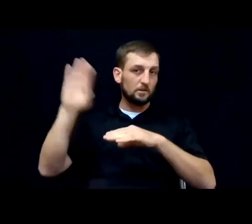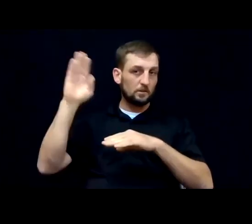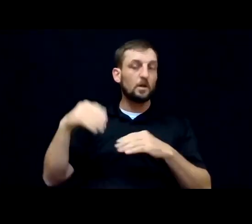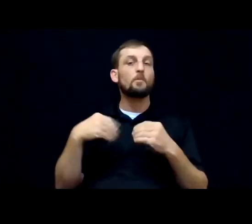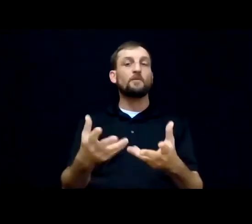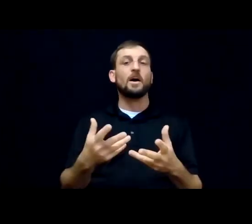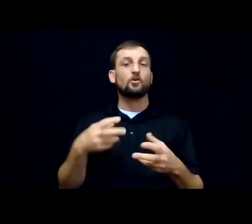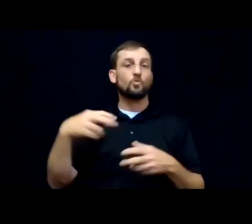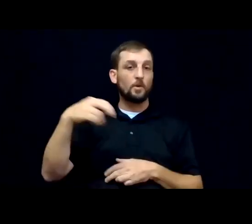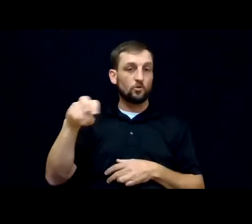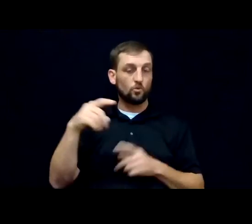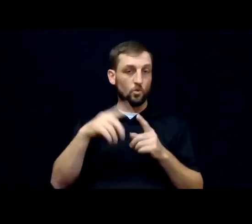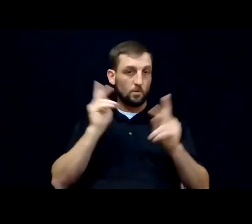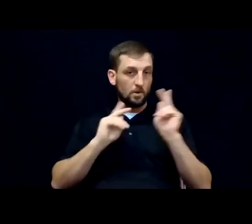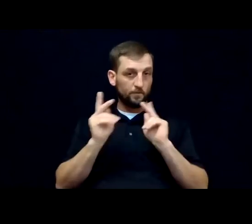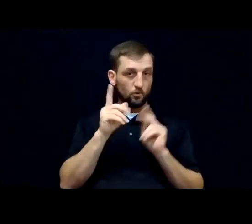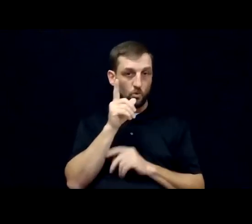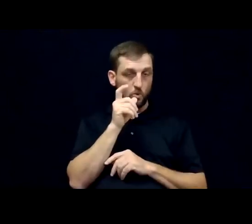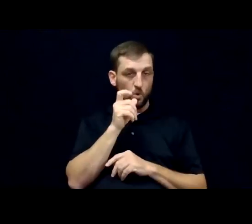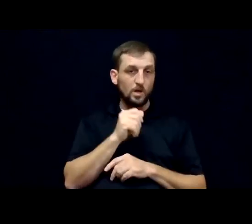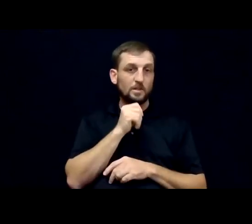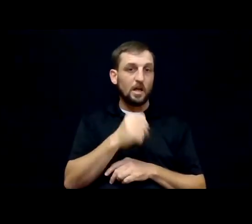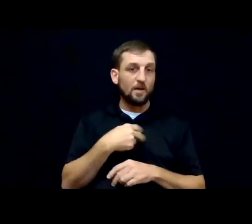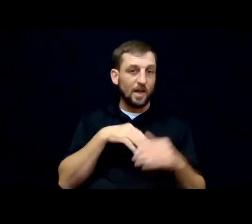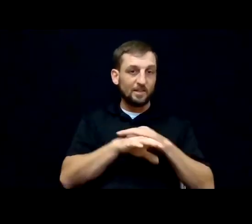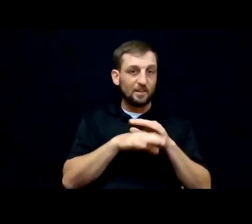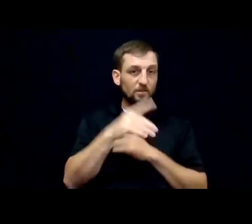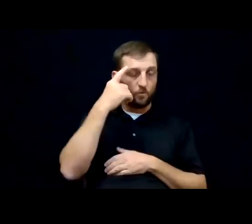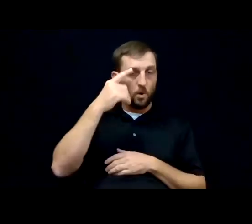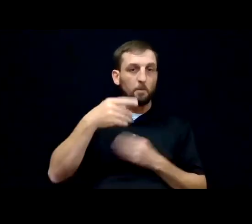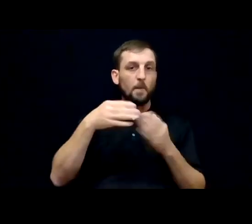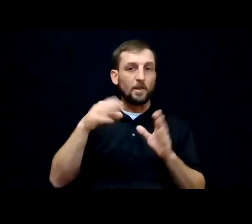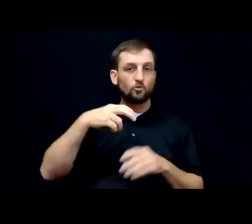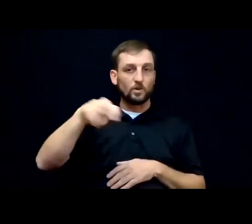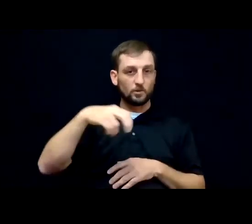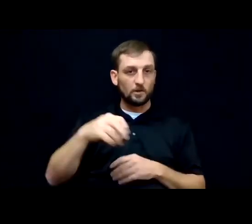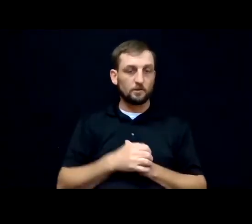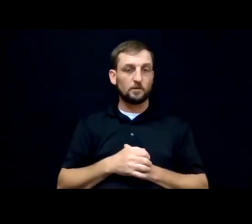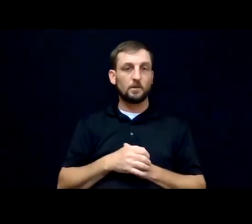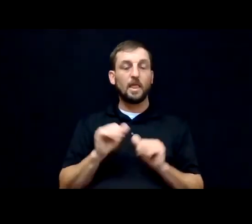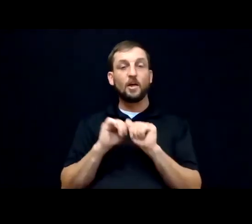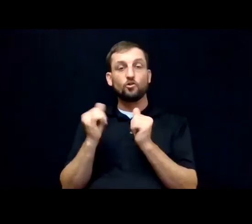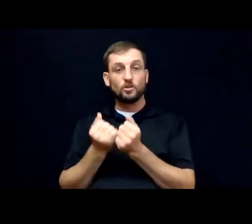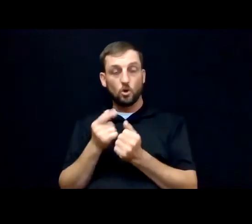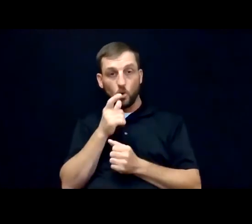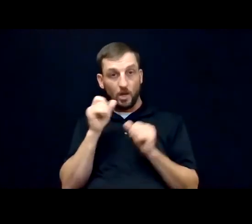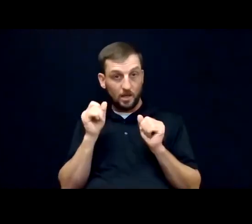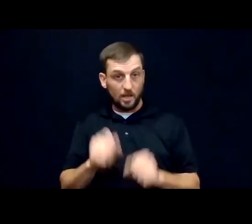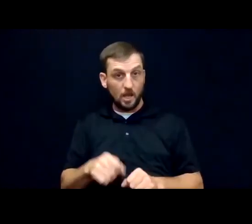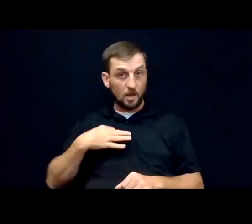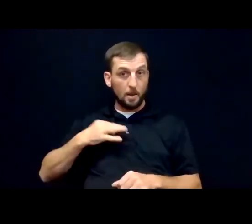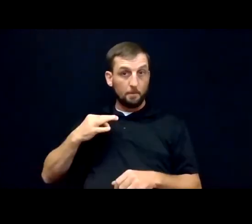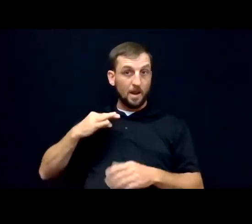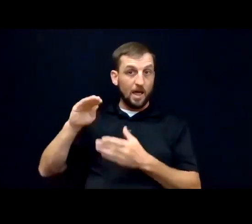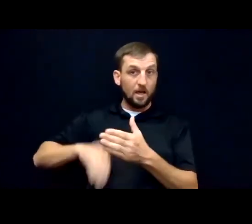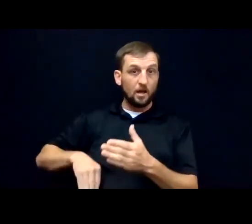transportation to those individuals that does not have access to public transportation. The agencies that are eligible to apply for that program